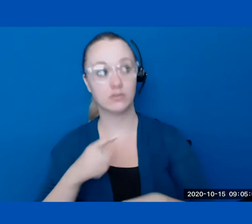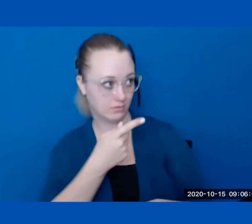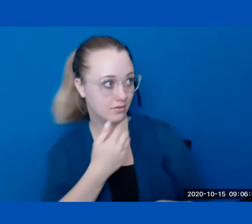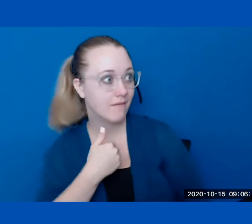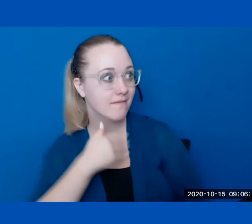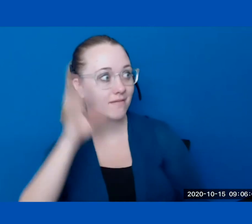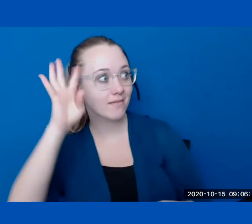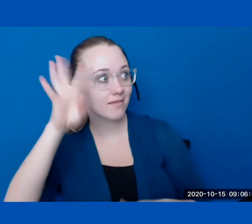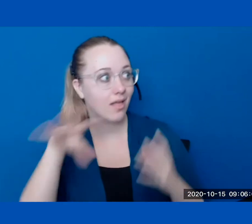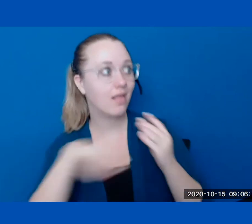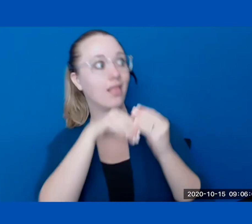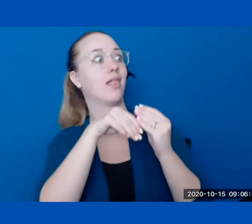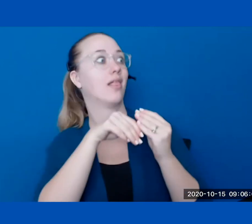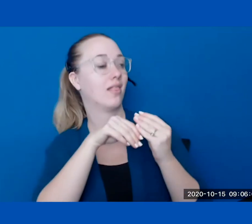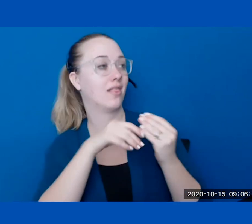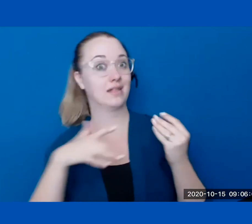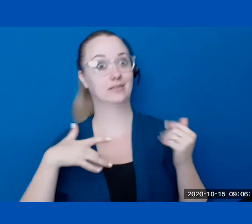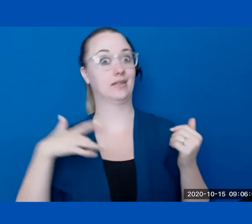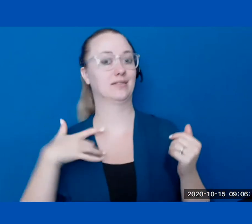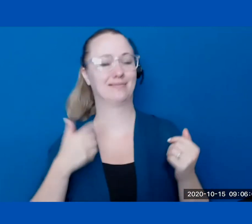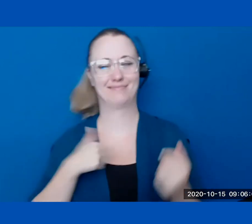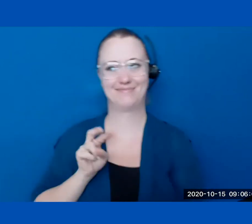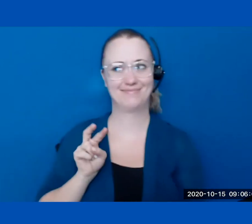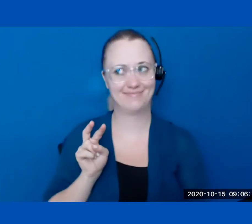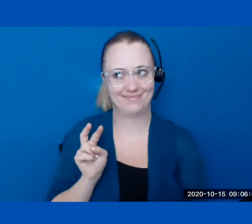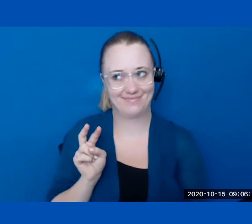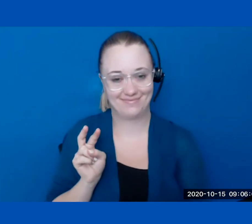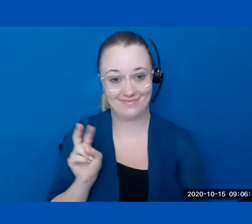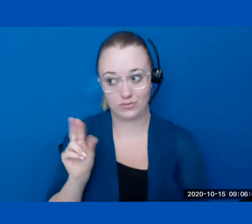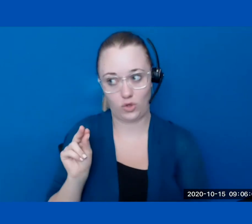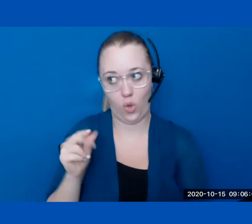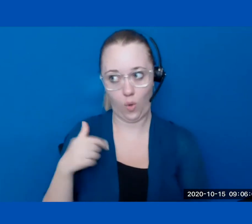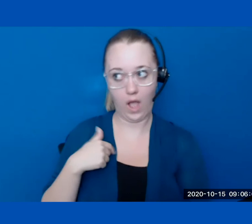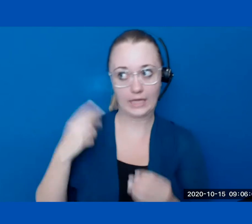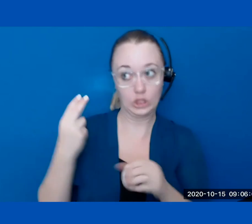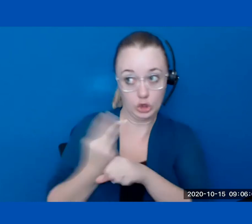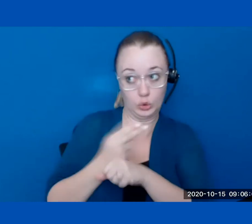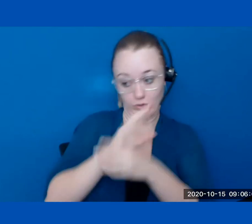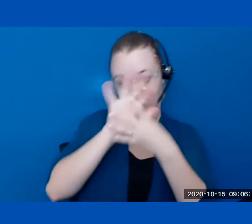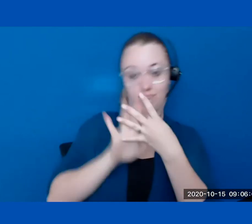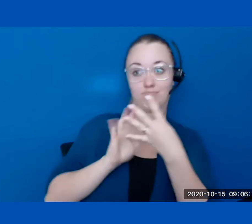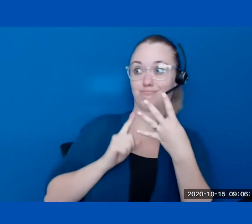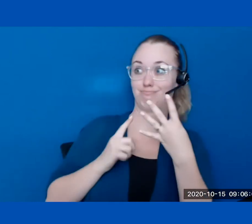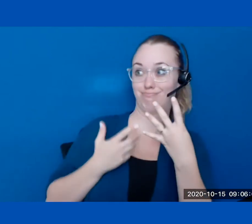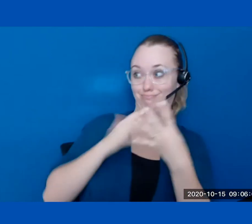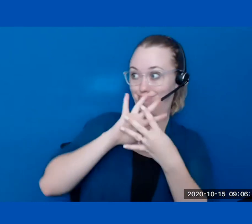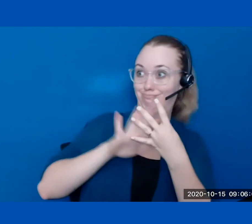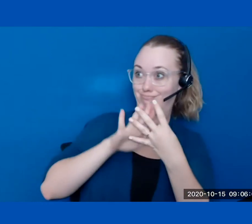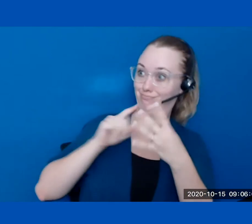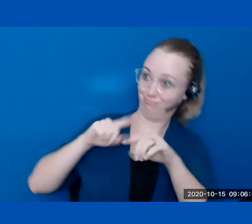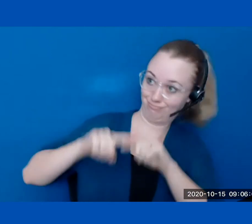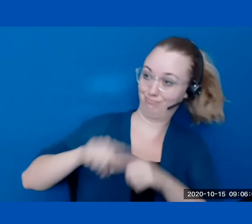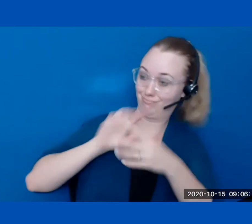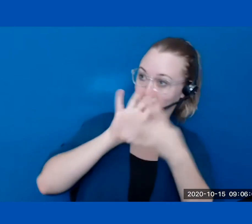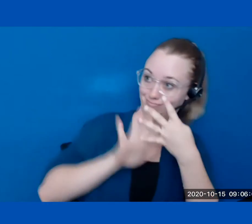set of senses, and it's like, no, I just use the ones that I got. and just use them